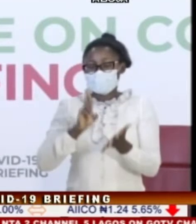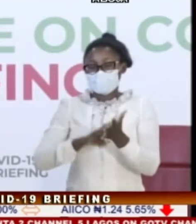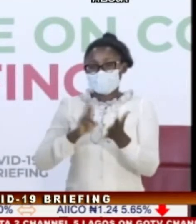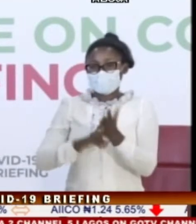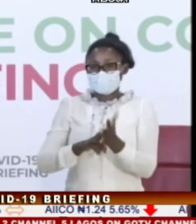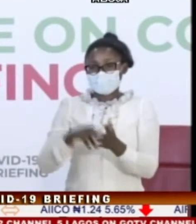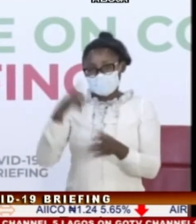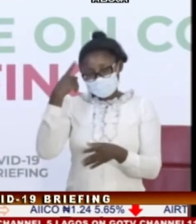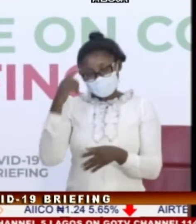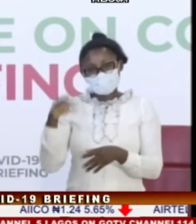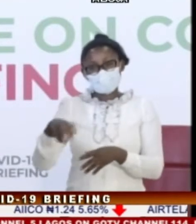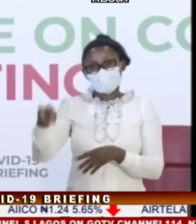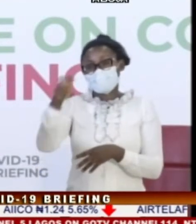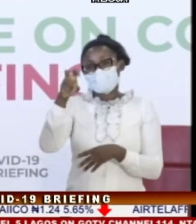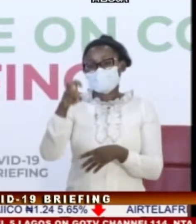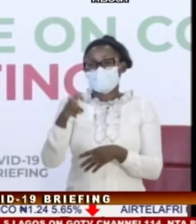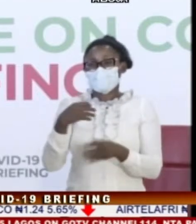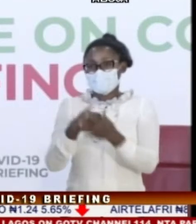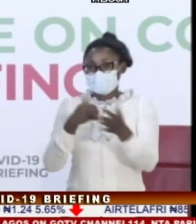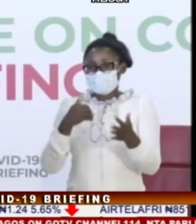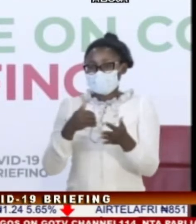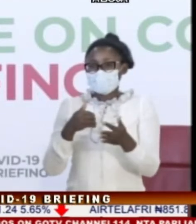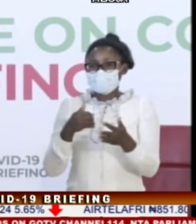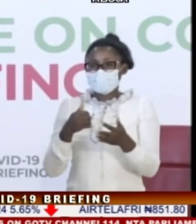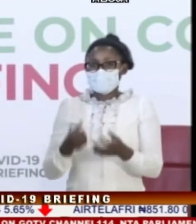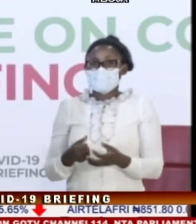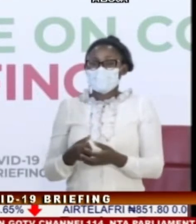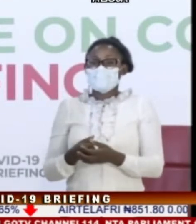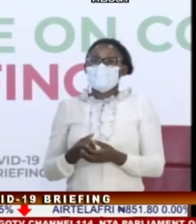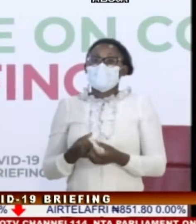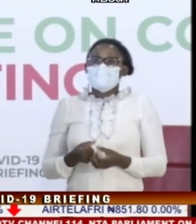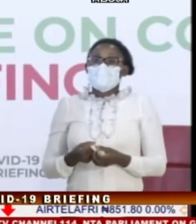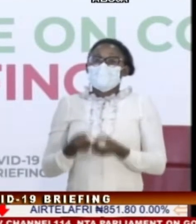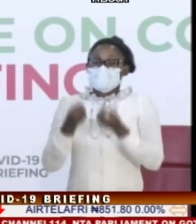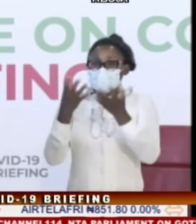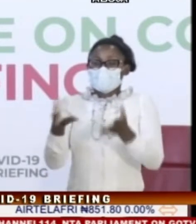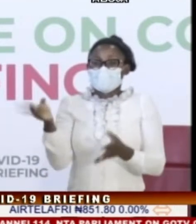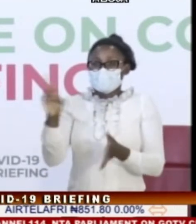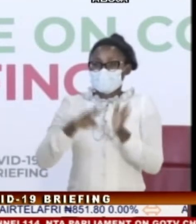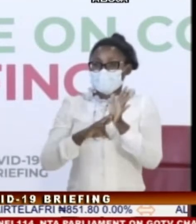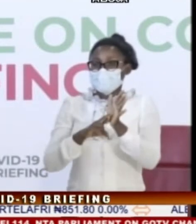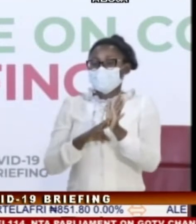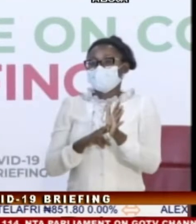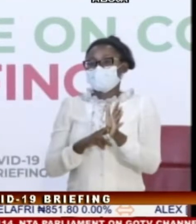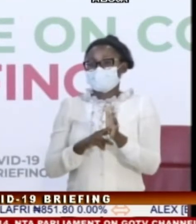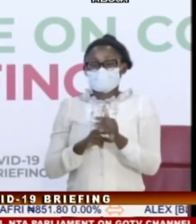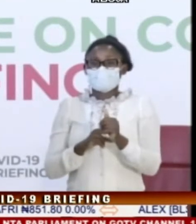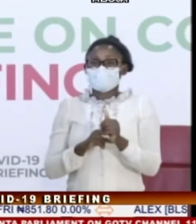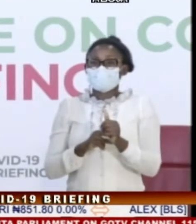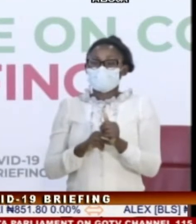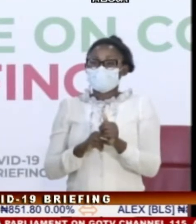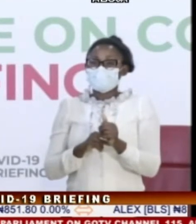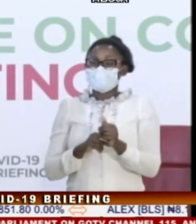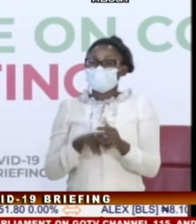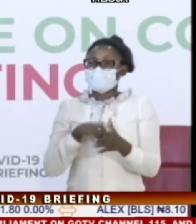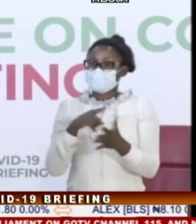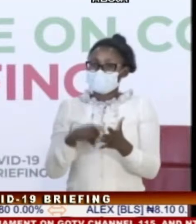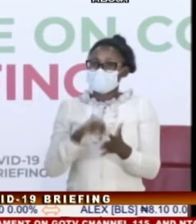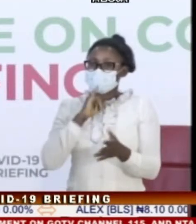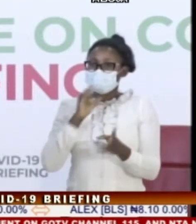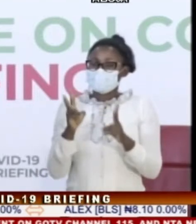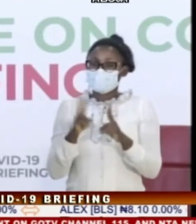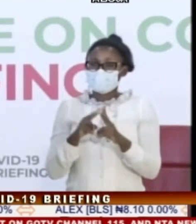travel portal before samples are being processed to stop this